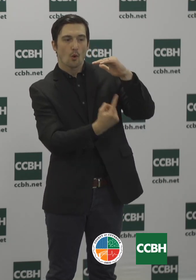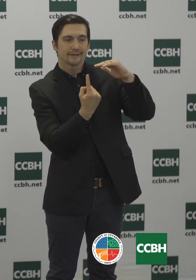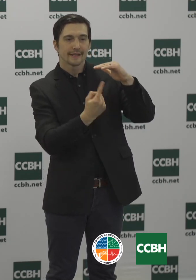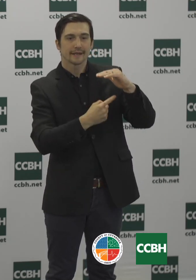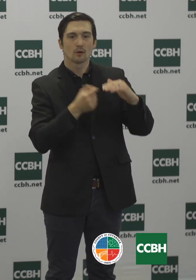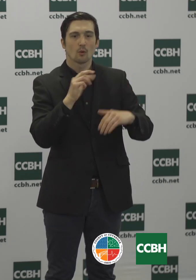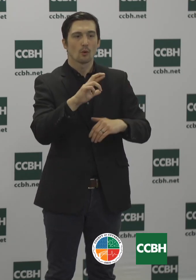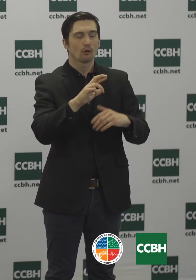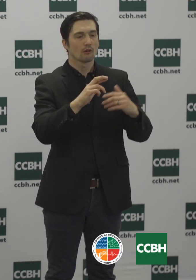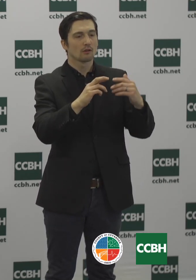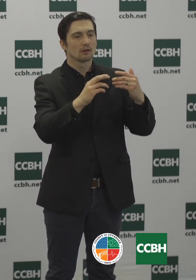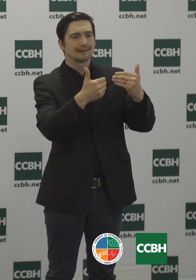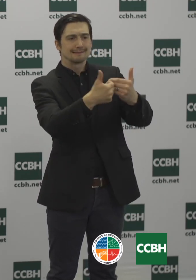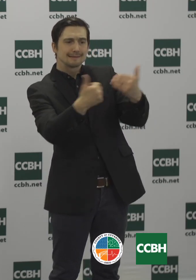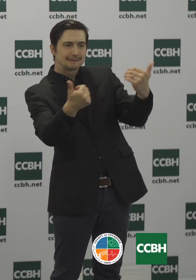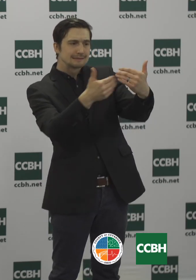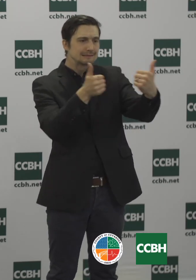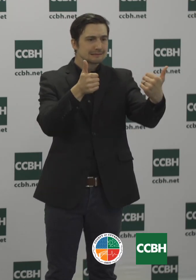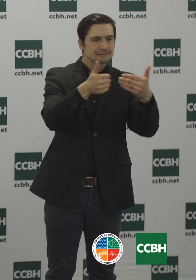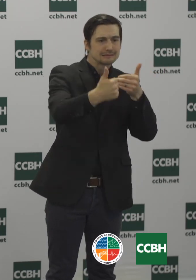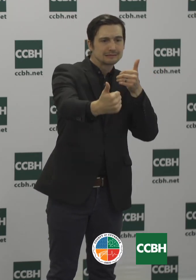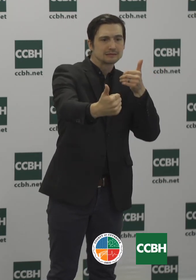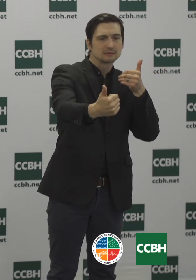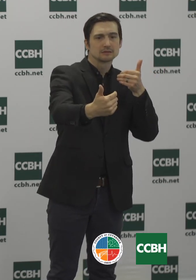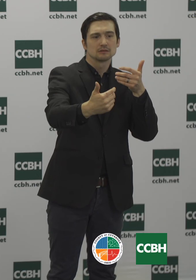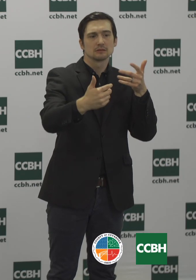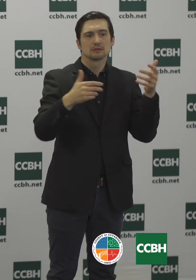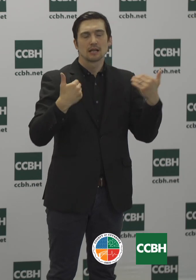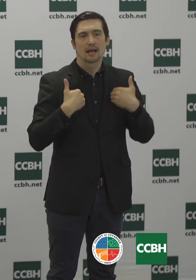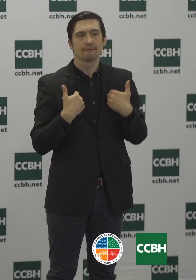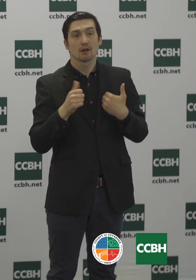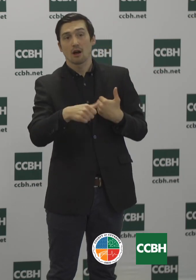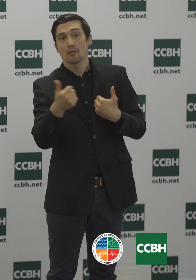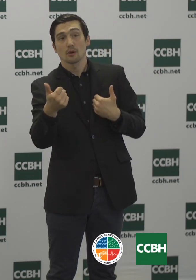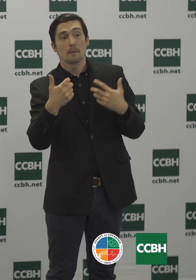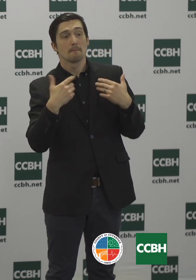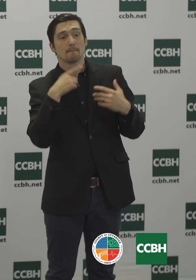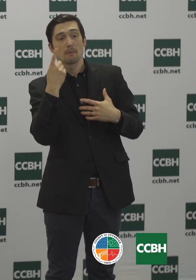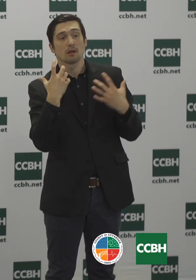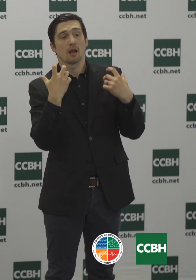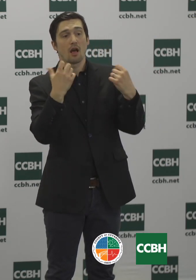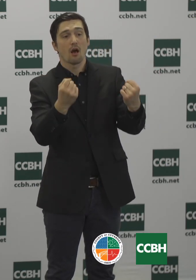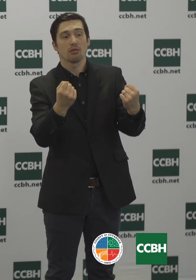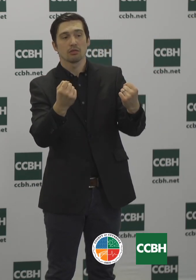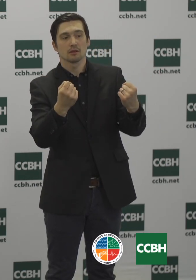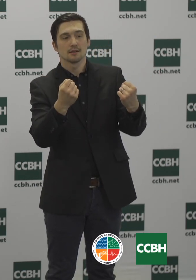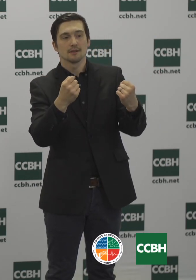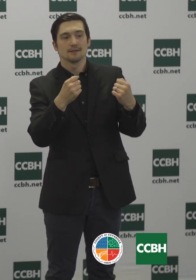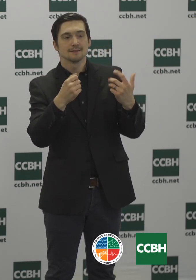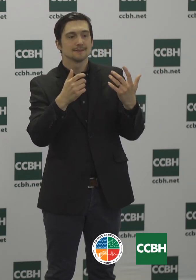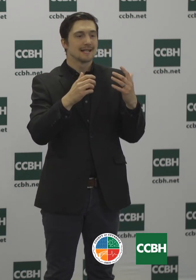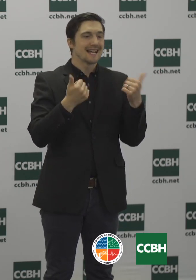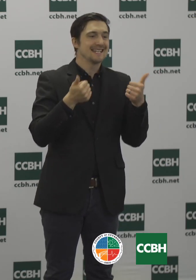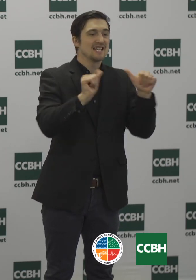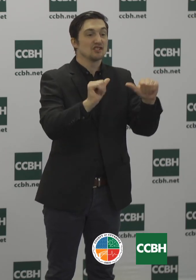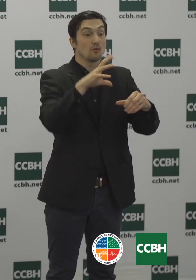and to do a lot of public health initiatives in the physical space, right?